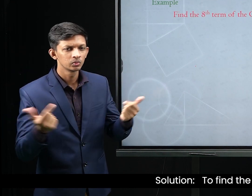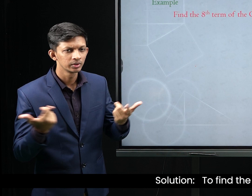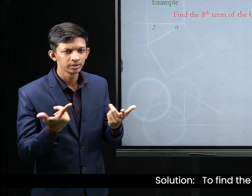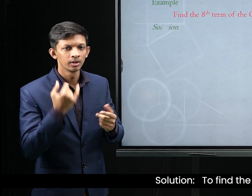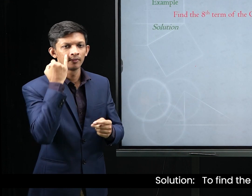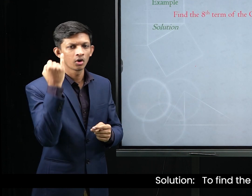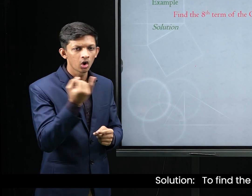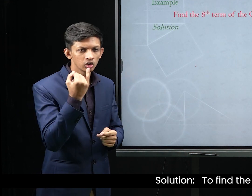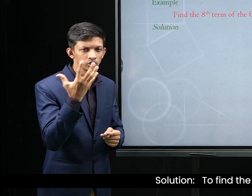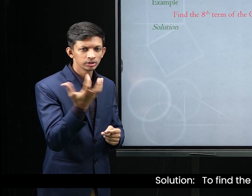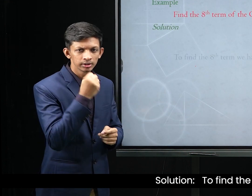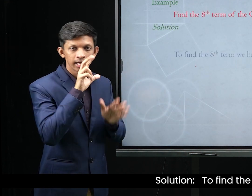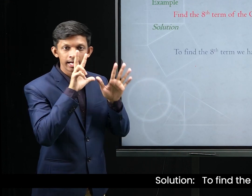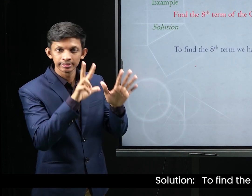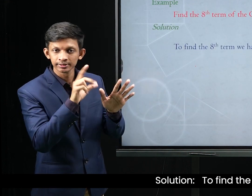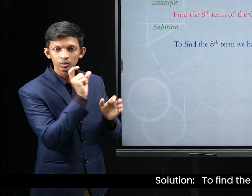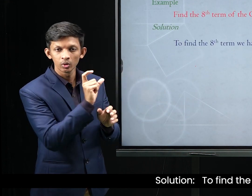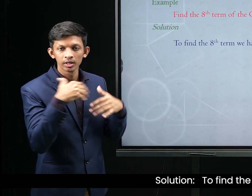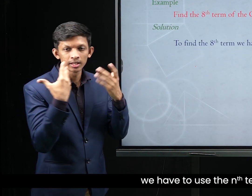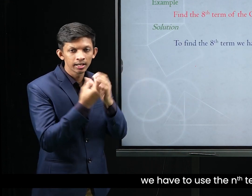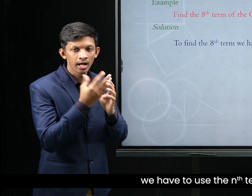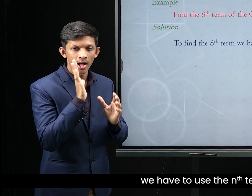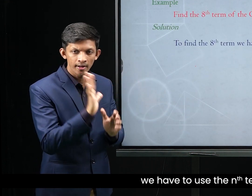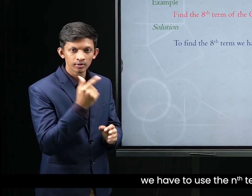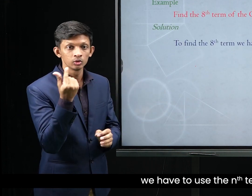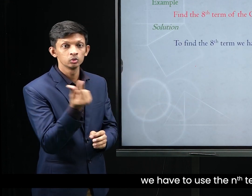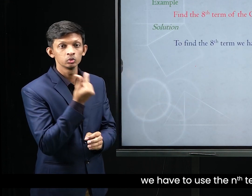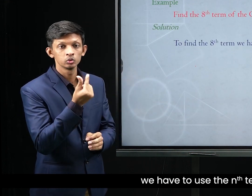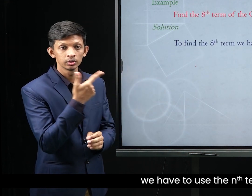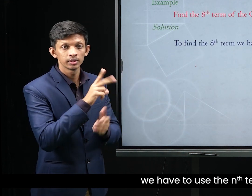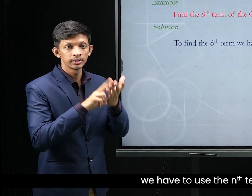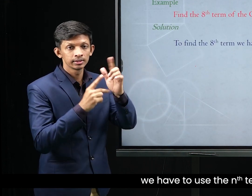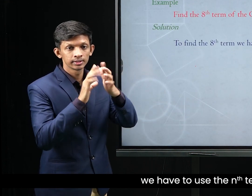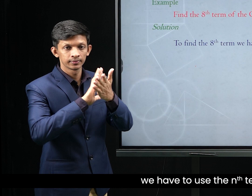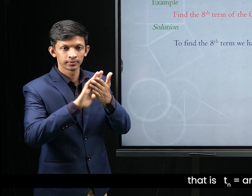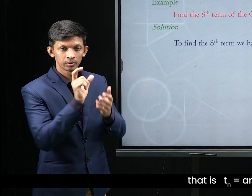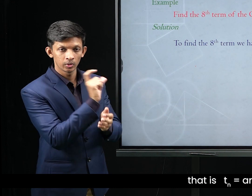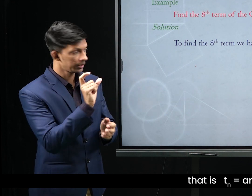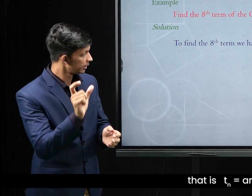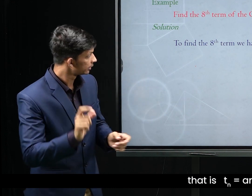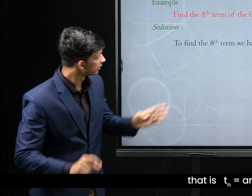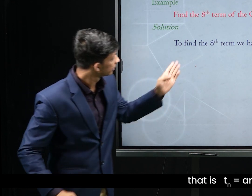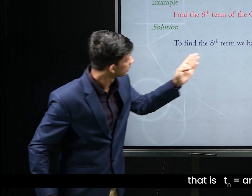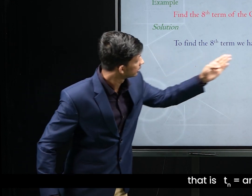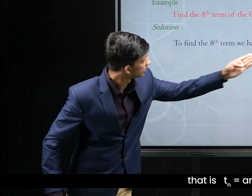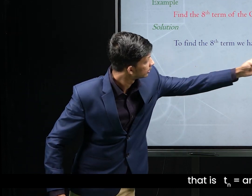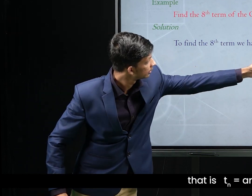Solution. To find the eighth term, we have to use the nth term formula, that is Tn is equal